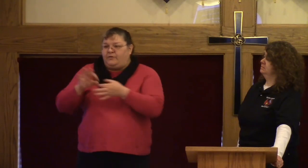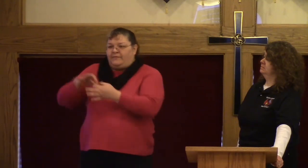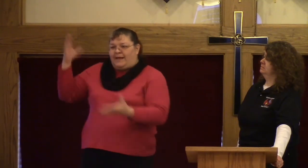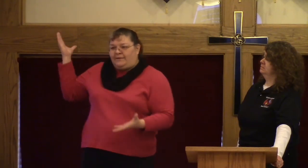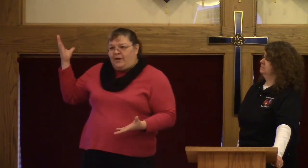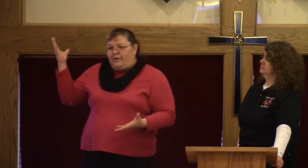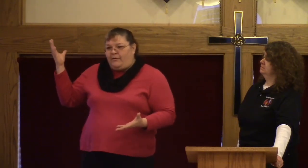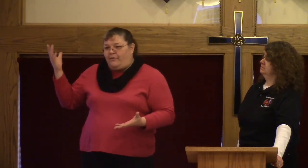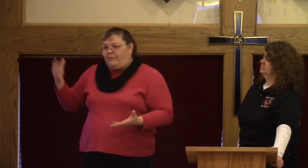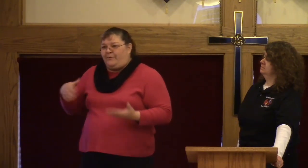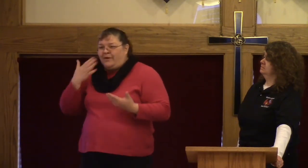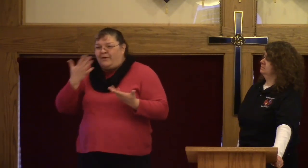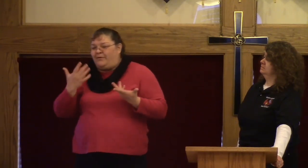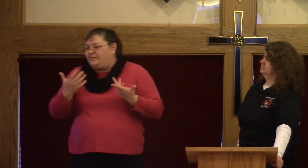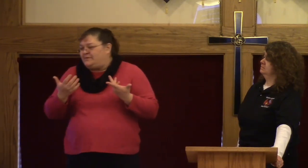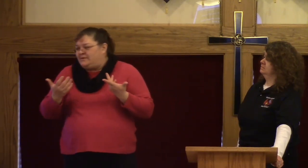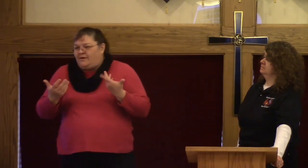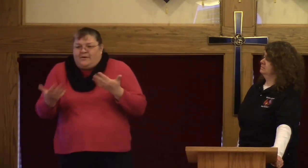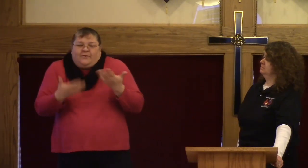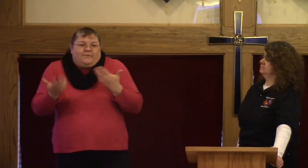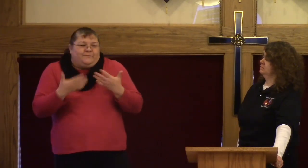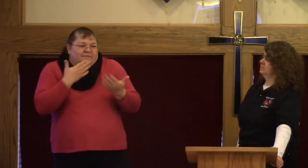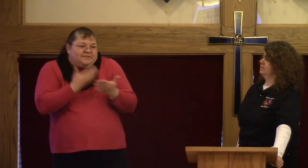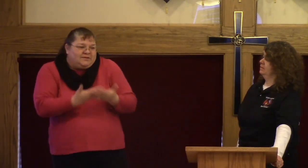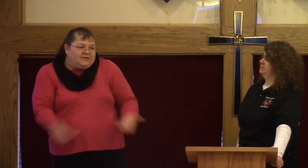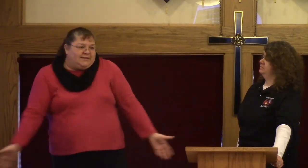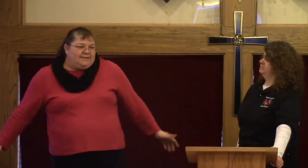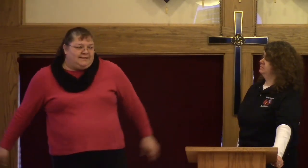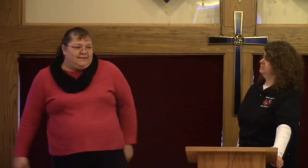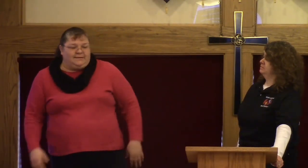sin and you let it go. Yeah.